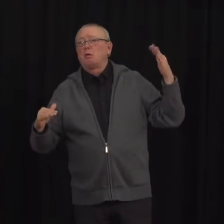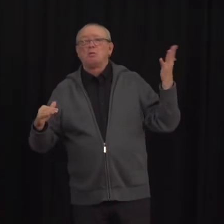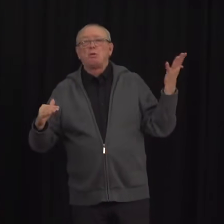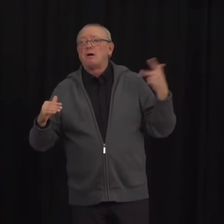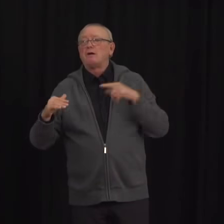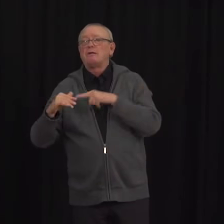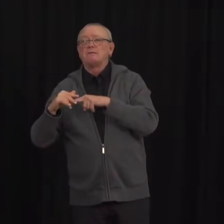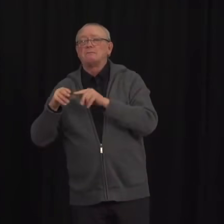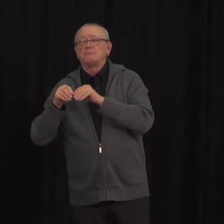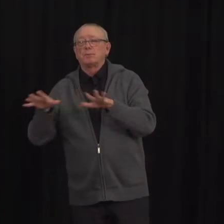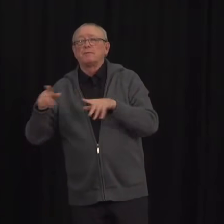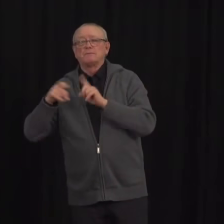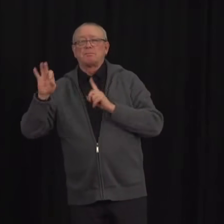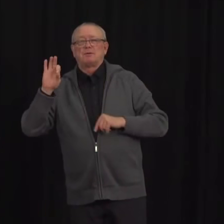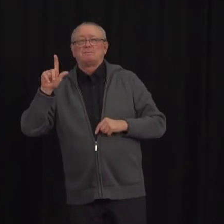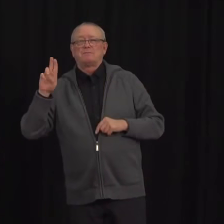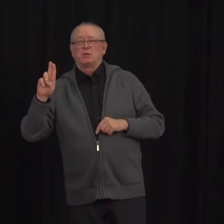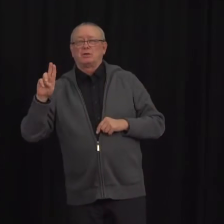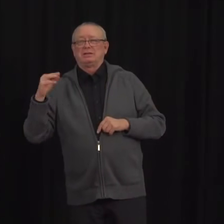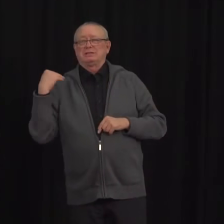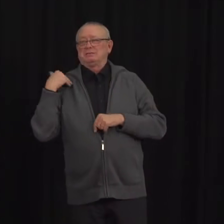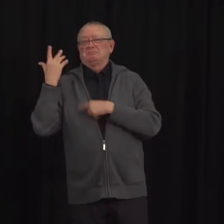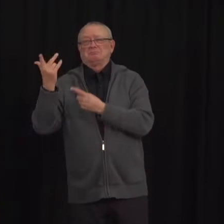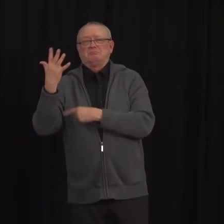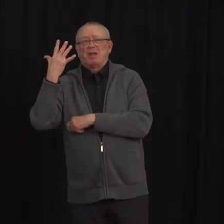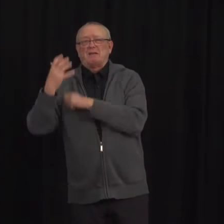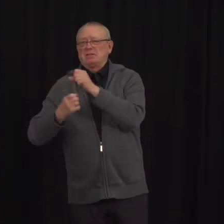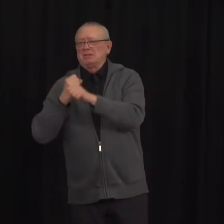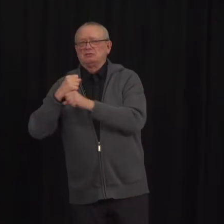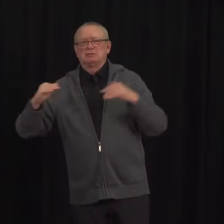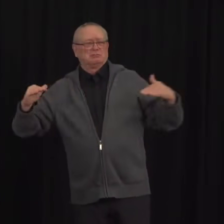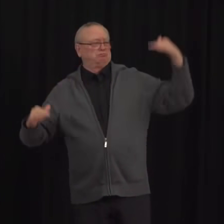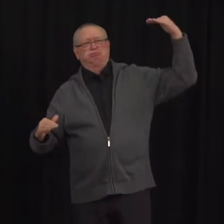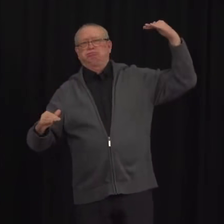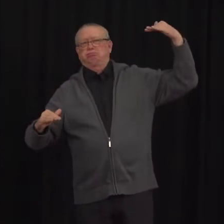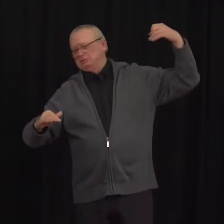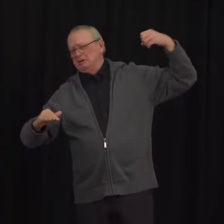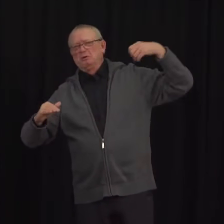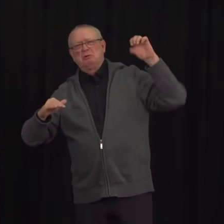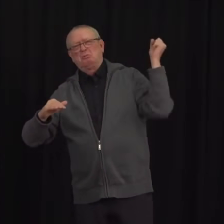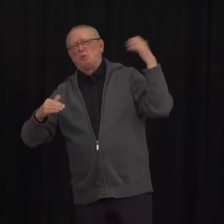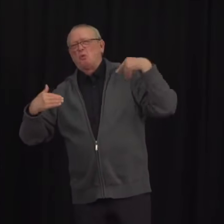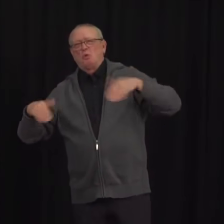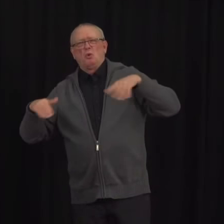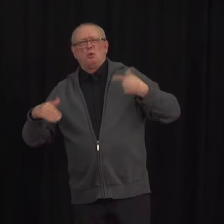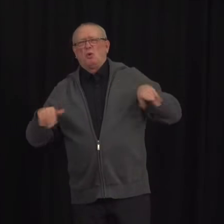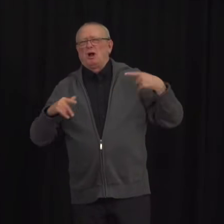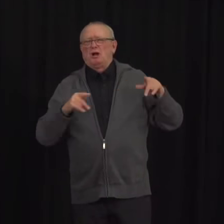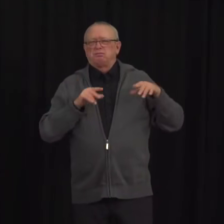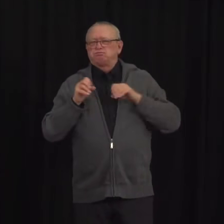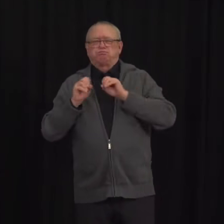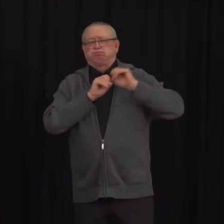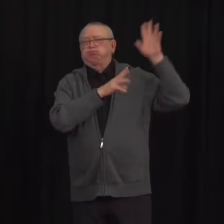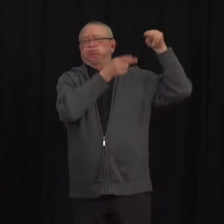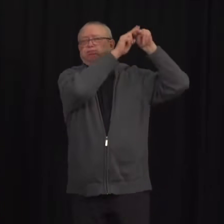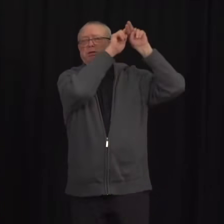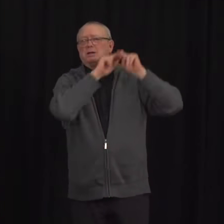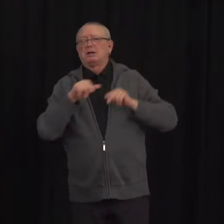numbers related to influenza in the past 5 years. 40 outbreaks with 13 deaths in a full